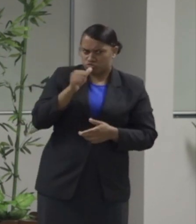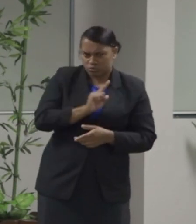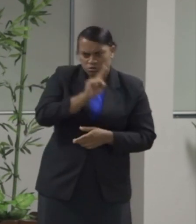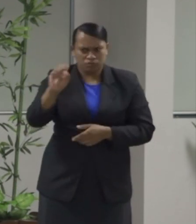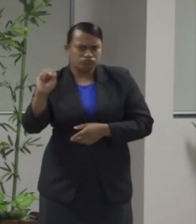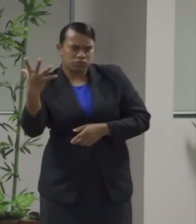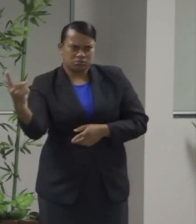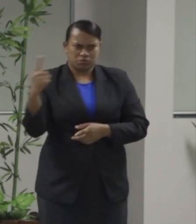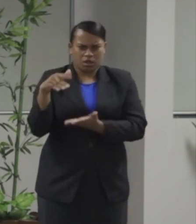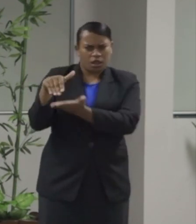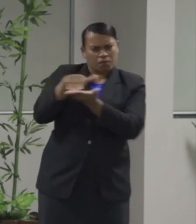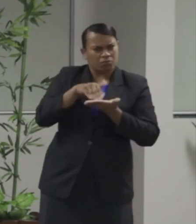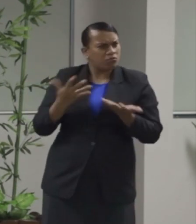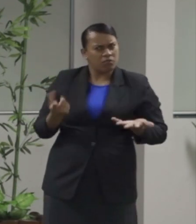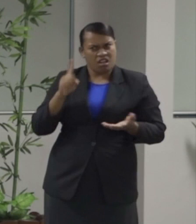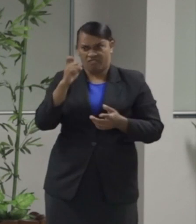put your fellow Fijians at risk?